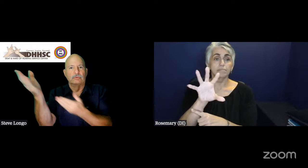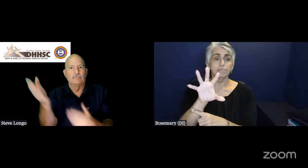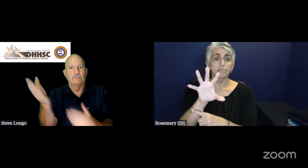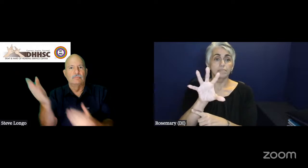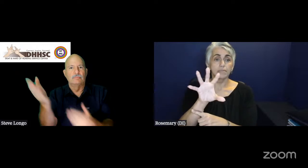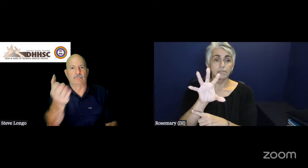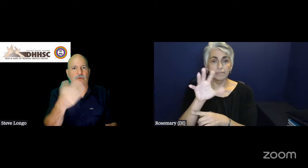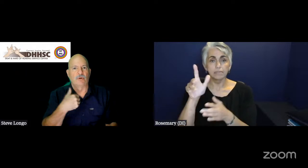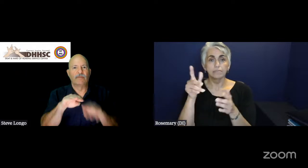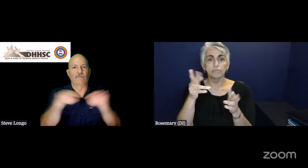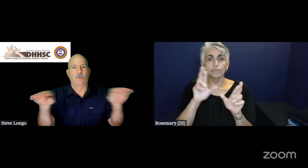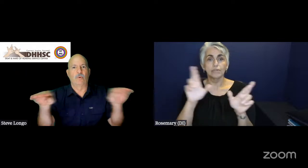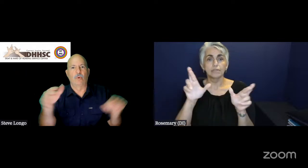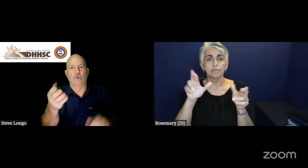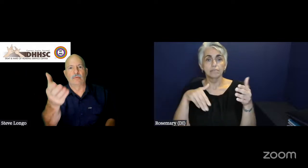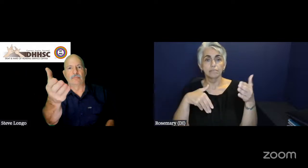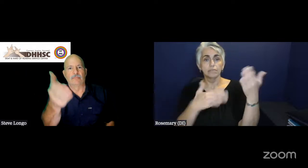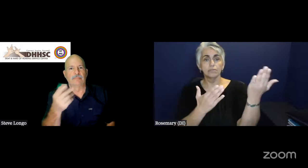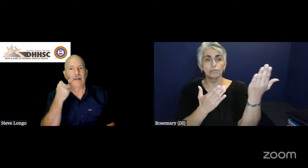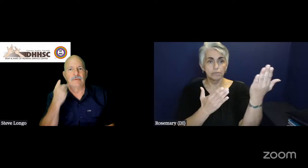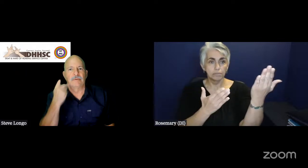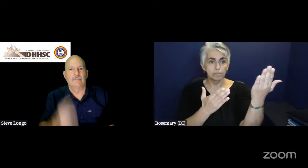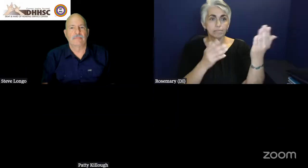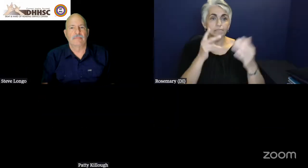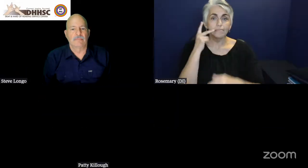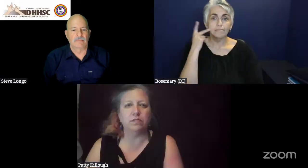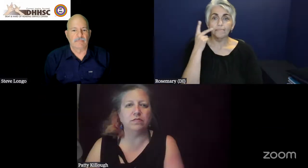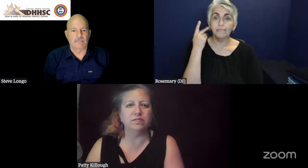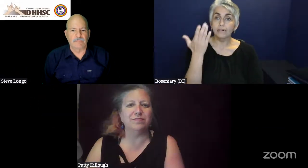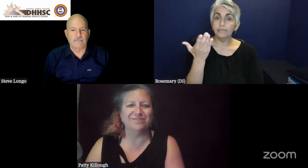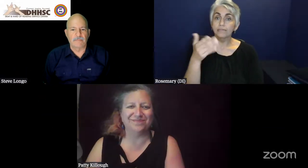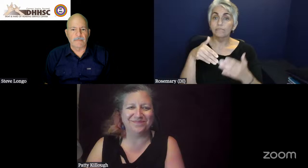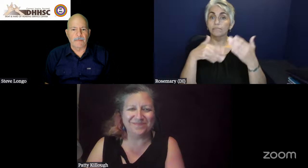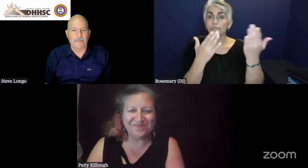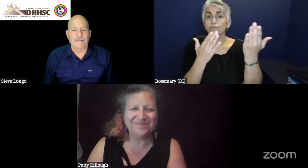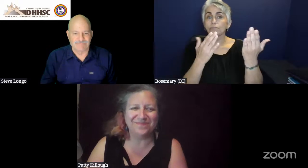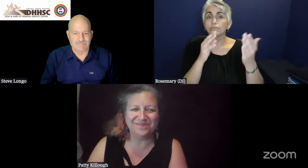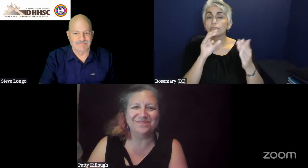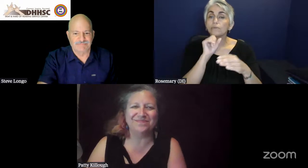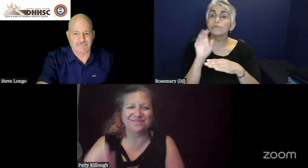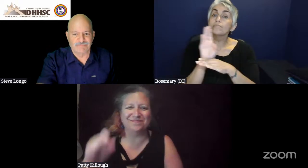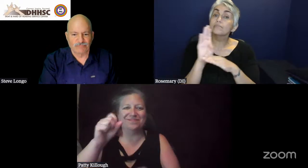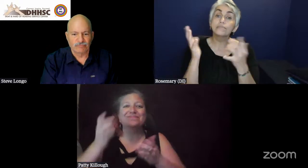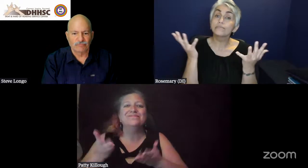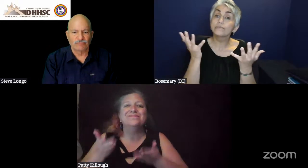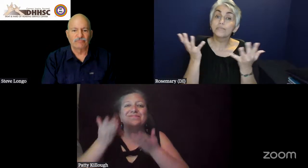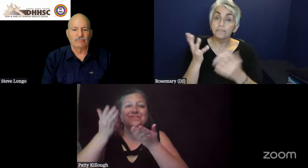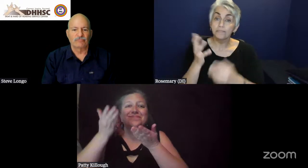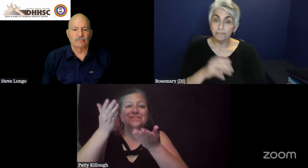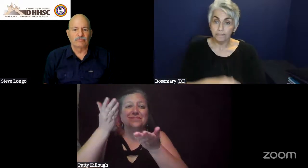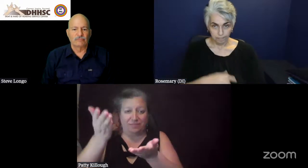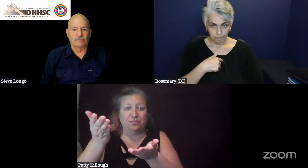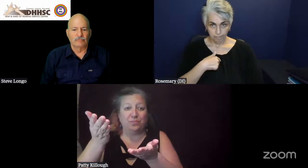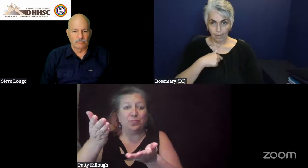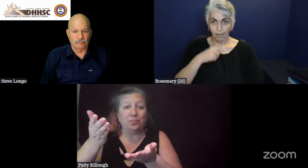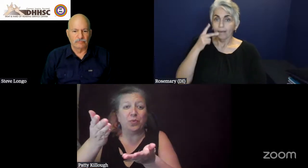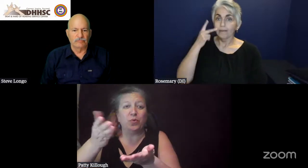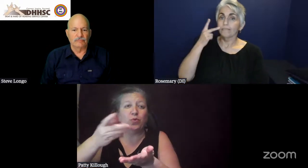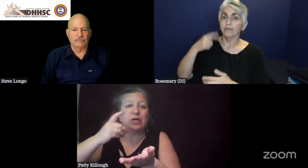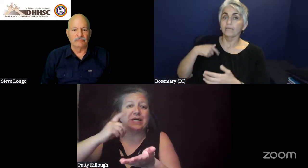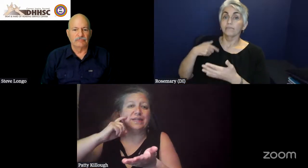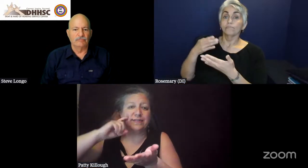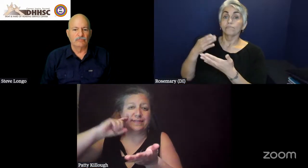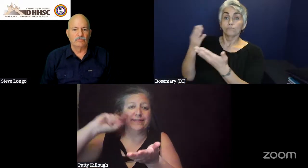is what we're on, and we're gonna let Patty make the motion that she's planning to make